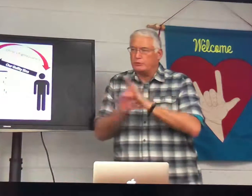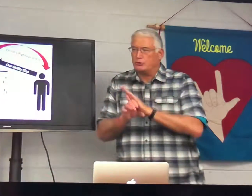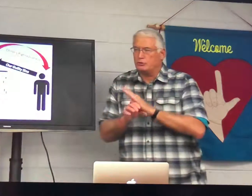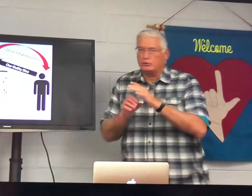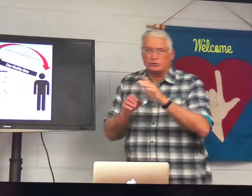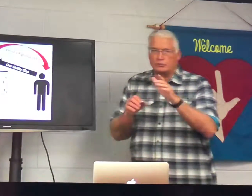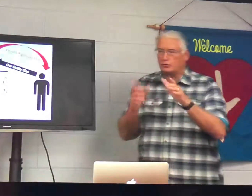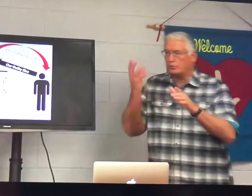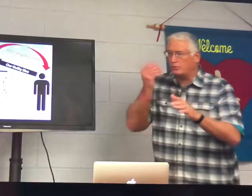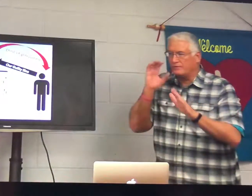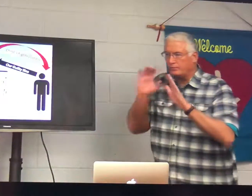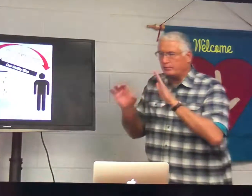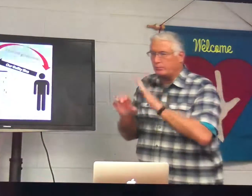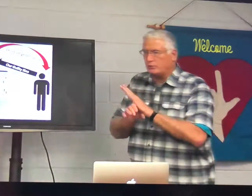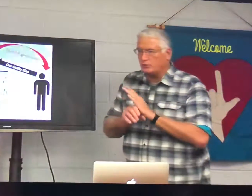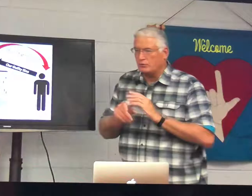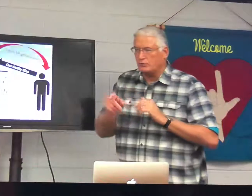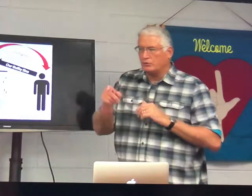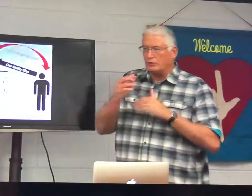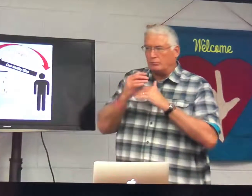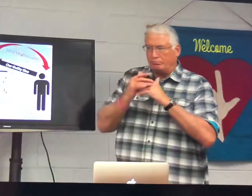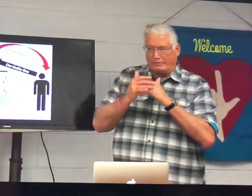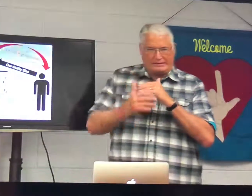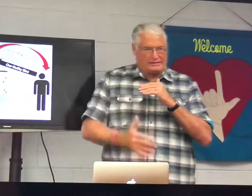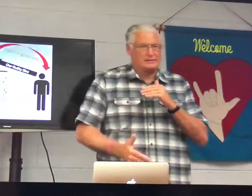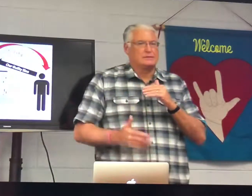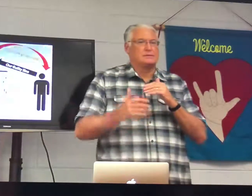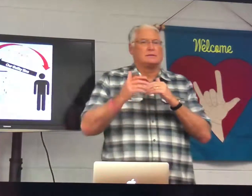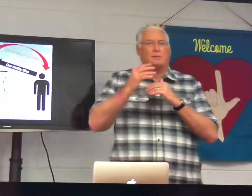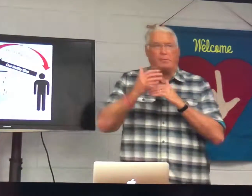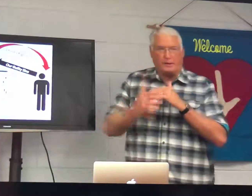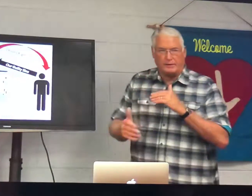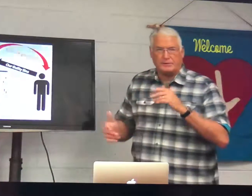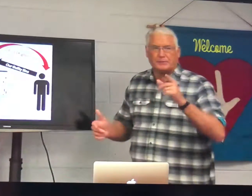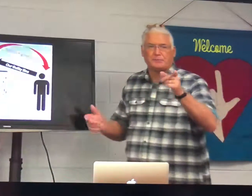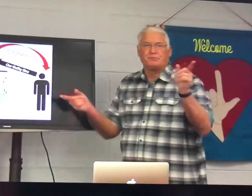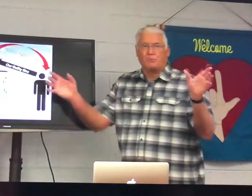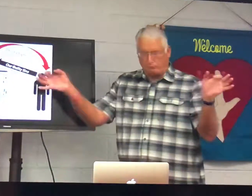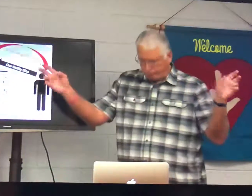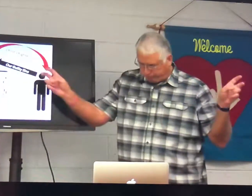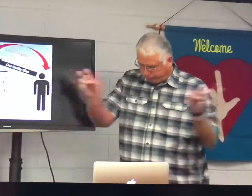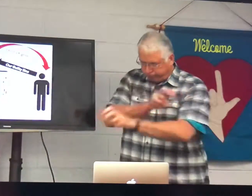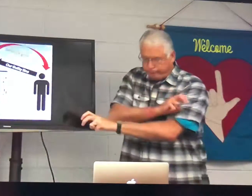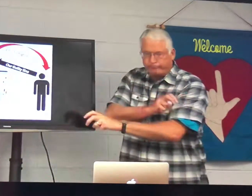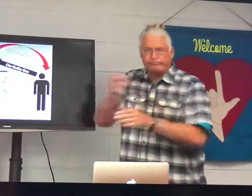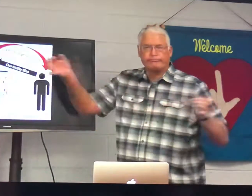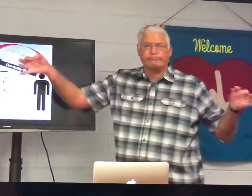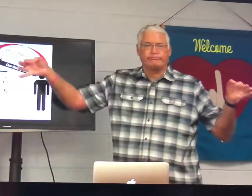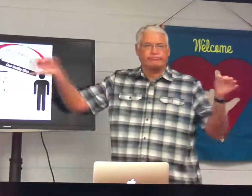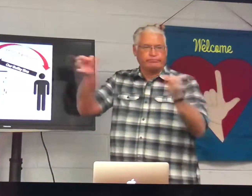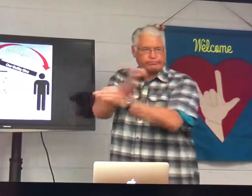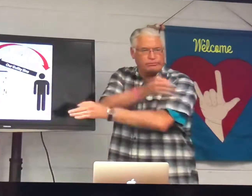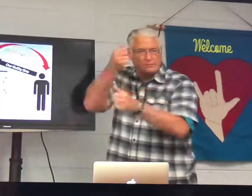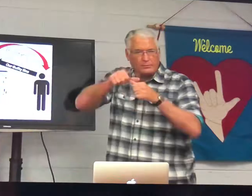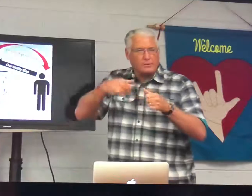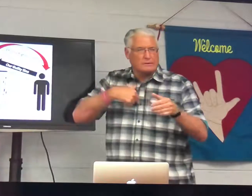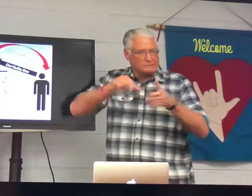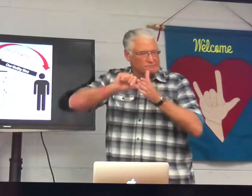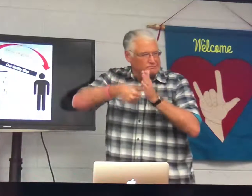the DH. Jace Peterson in third, hitting eighth. And Caleb Joseph will bat ninth. Well, and as far as the Rays